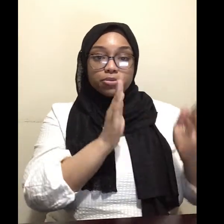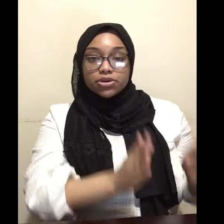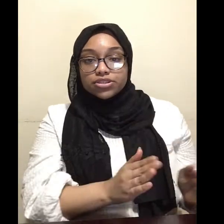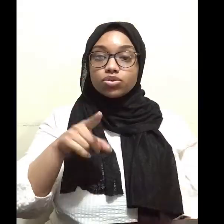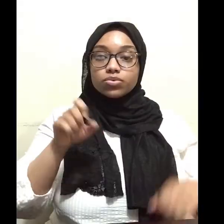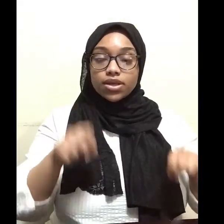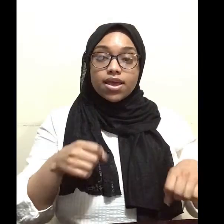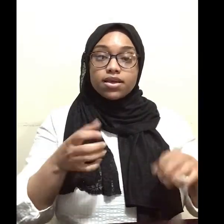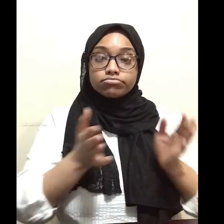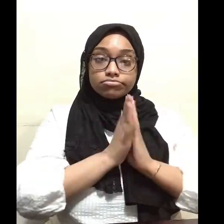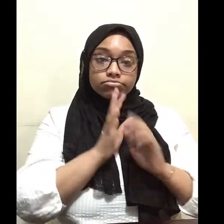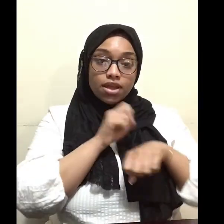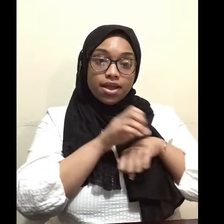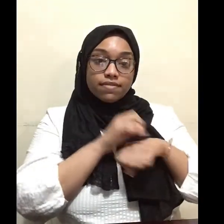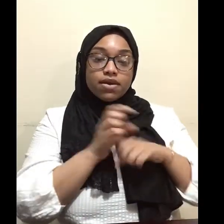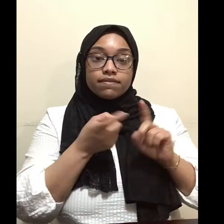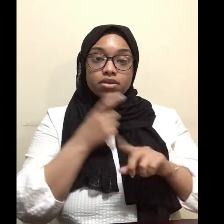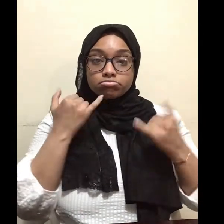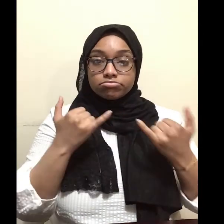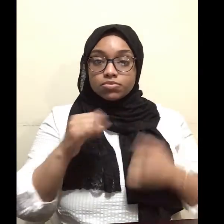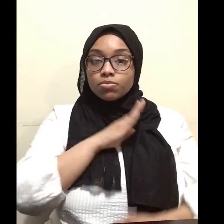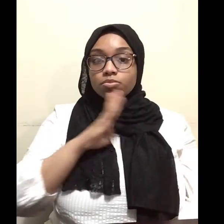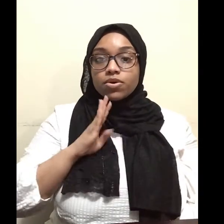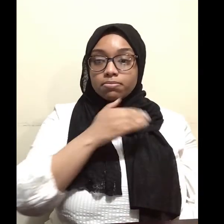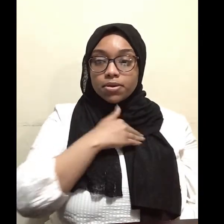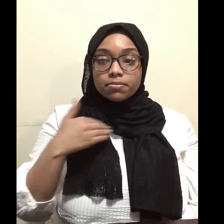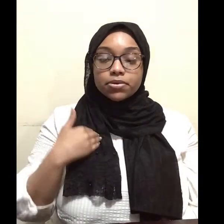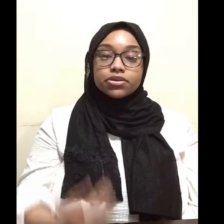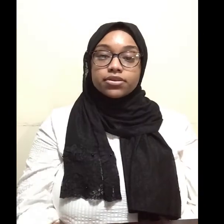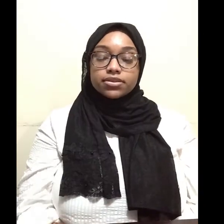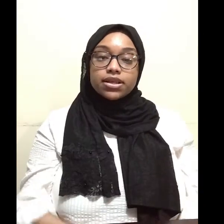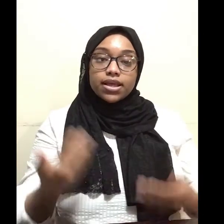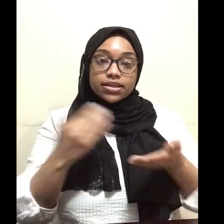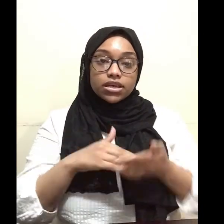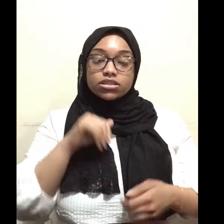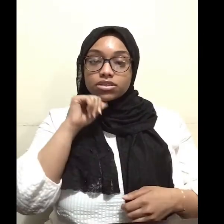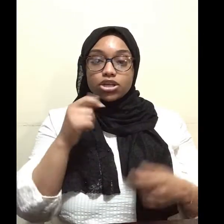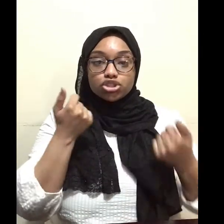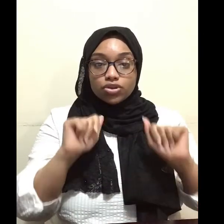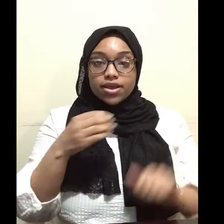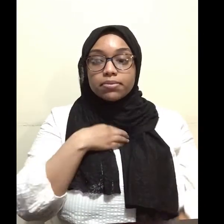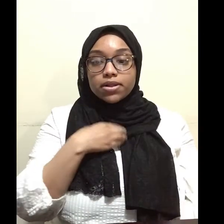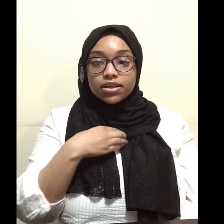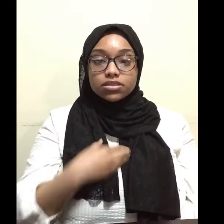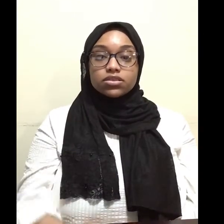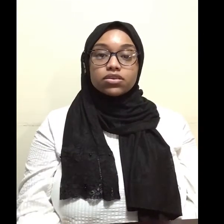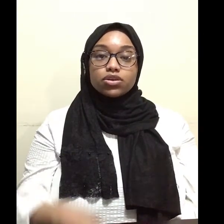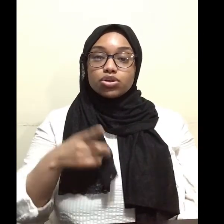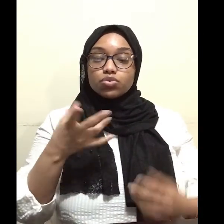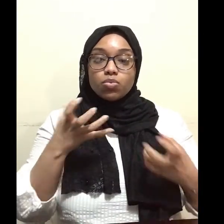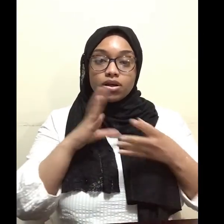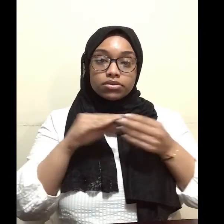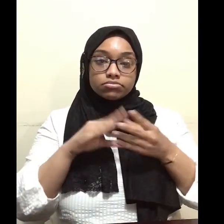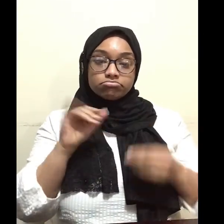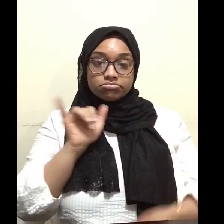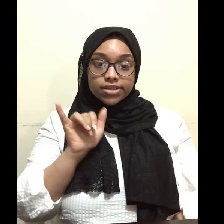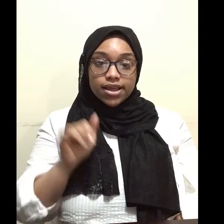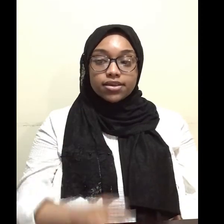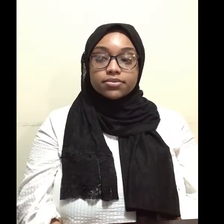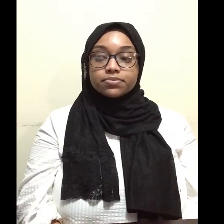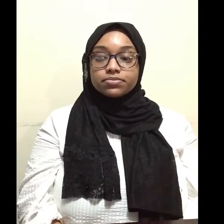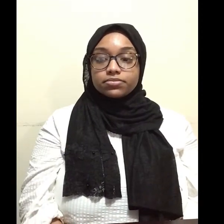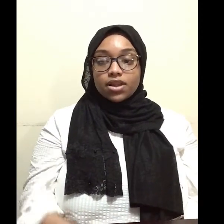requirements. Do you have any advice on what I can do to ensure that this is, getting done?